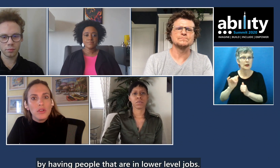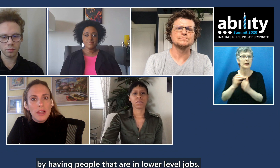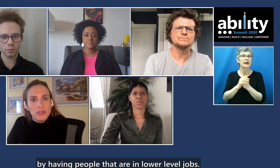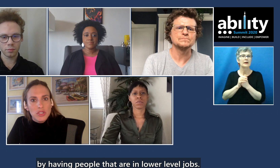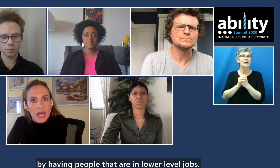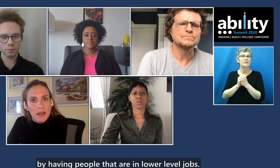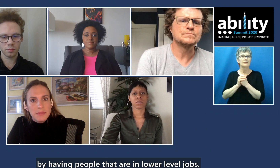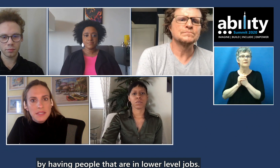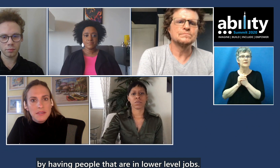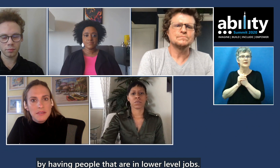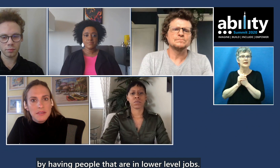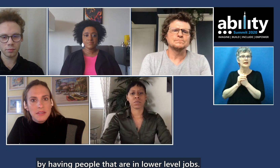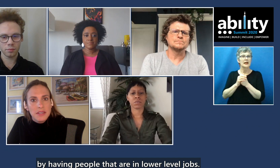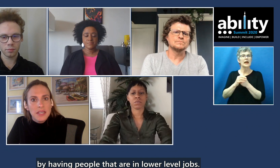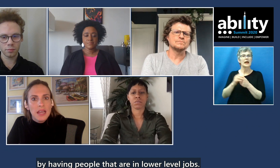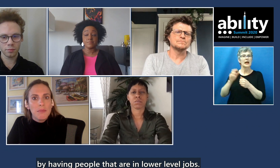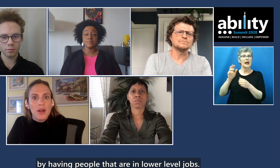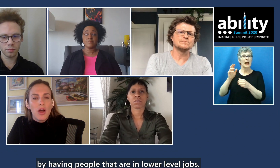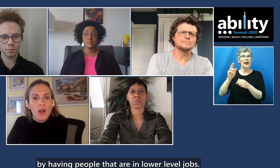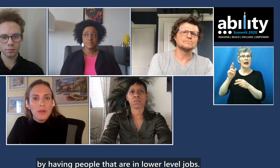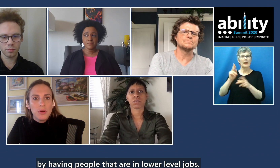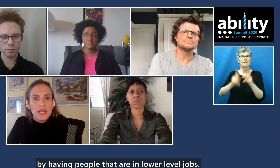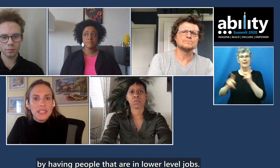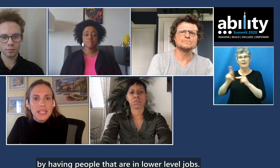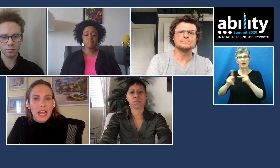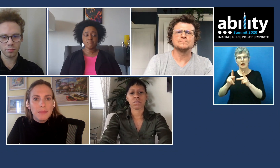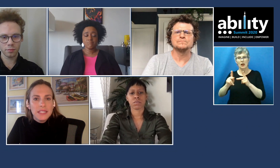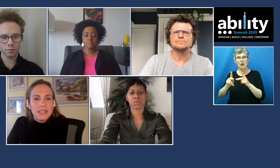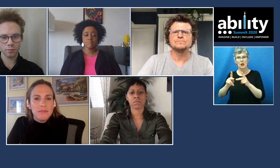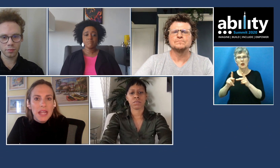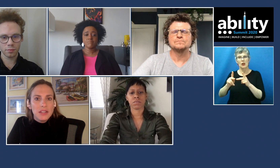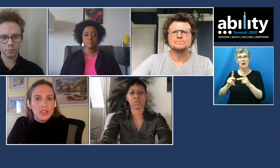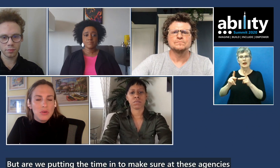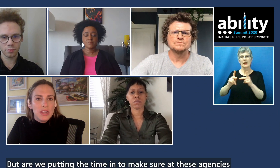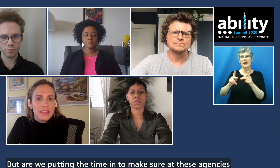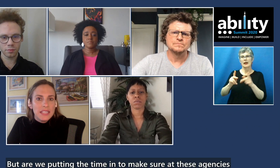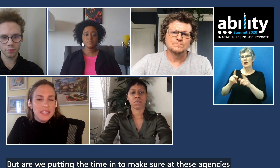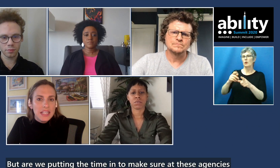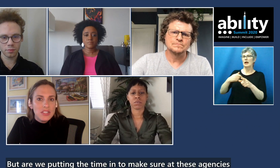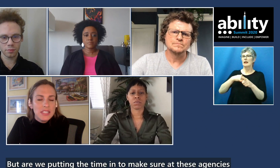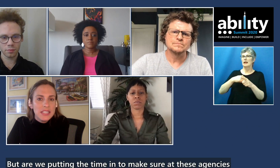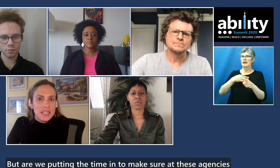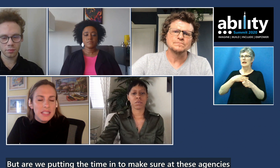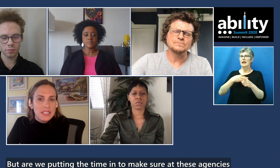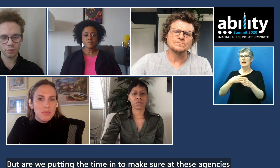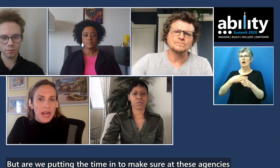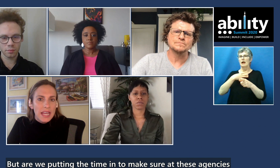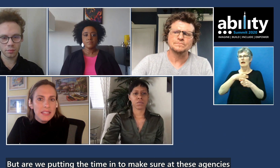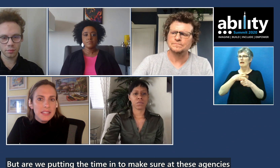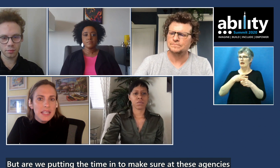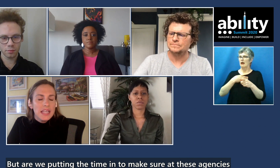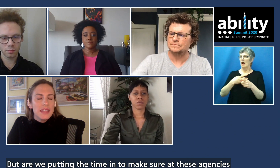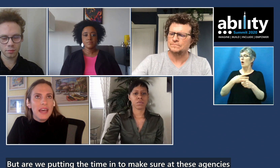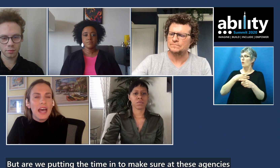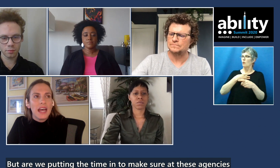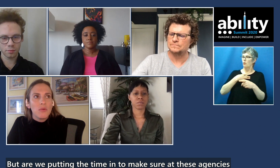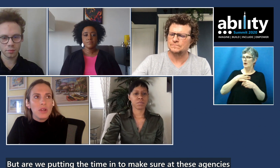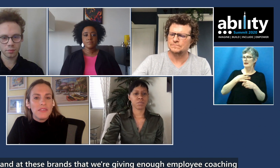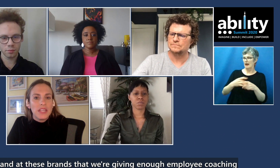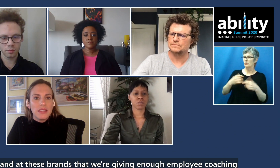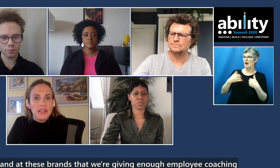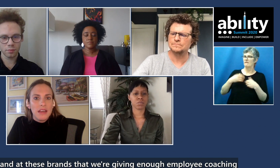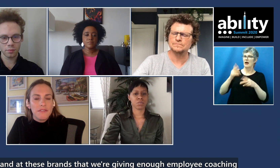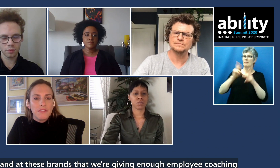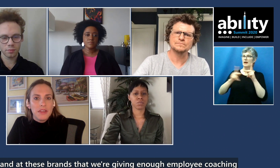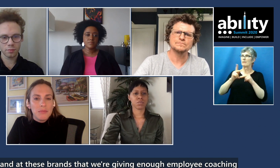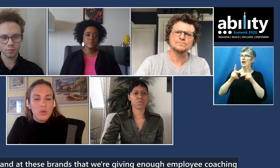are in level jobs. But are we putting the time in to make sure at these agencies and at these brands that